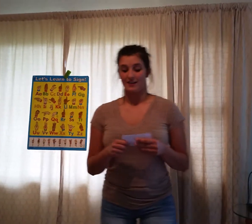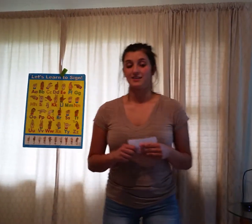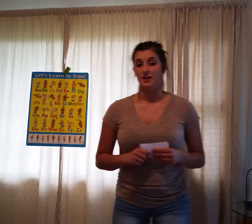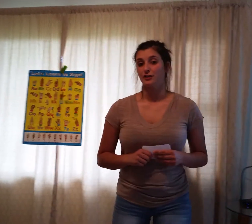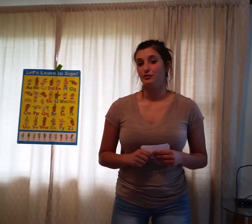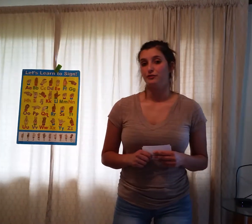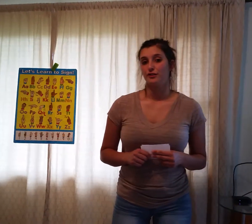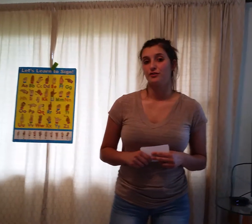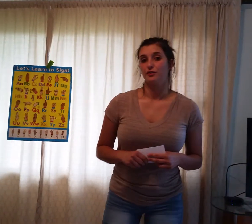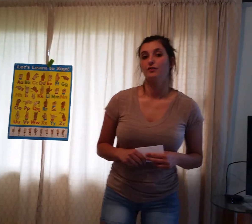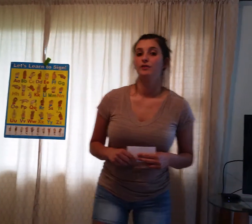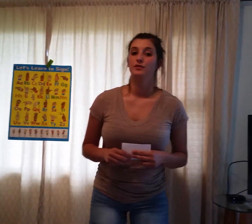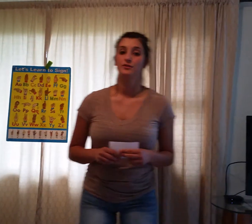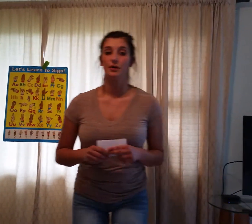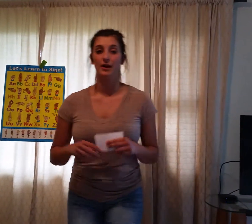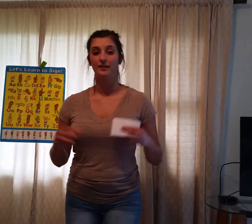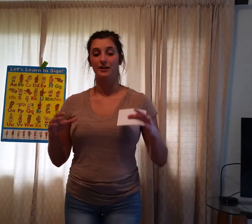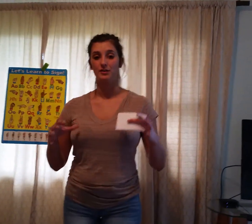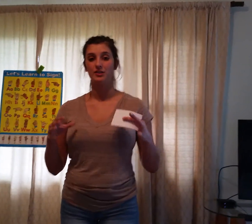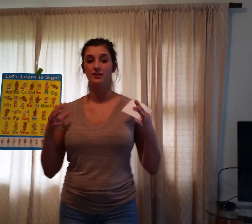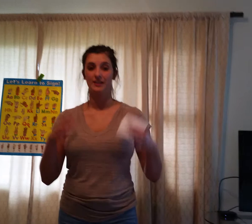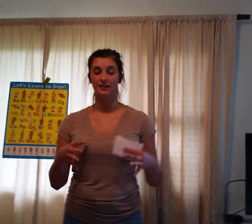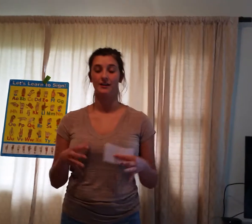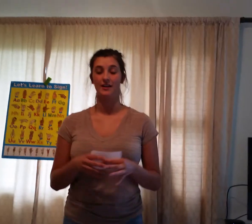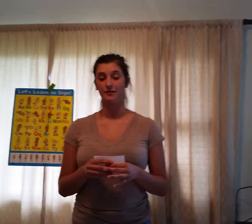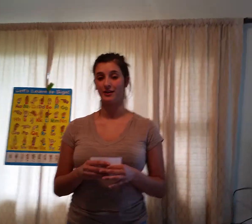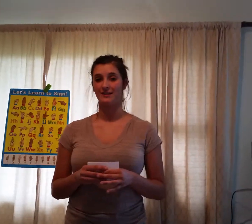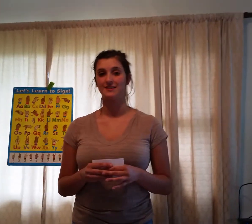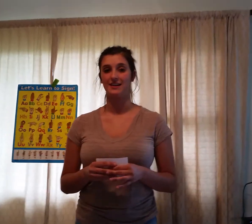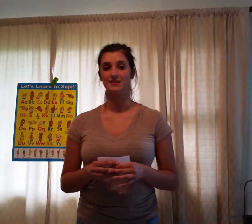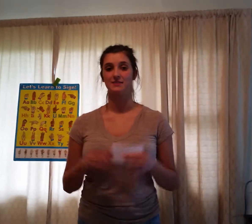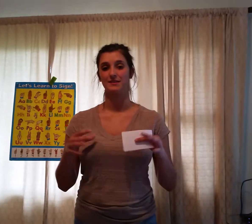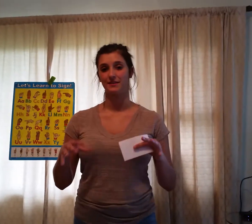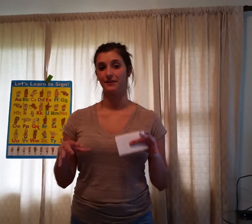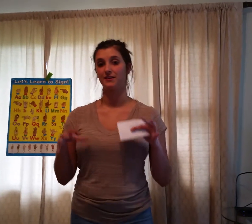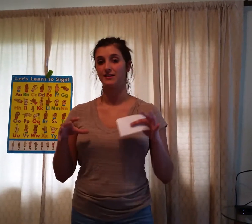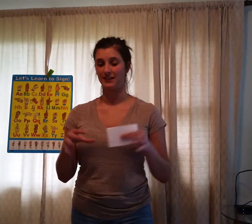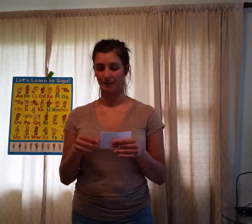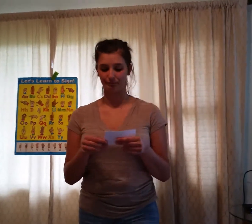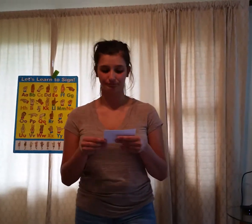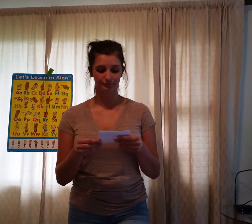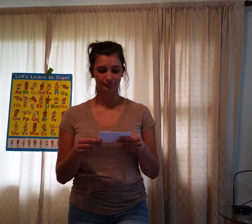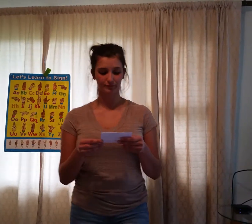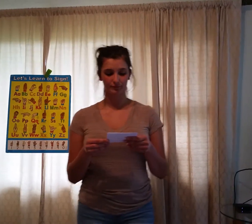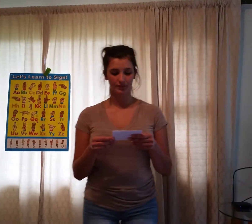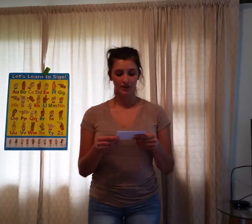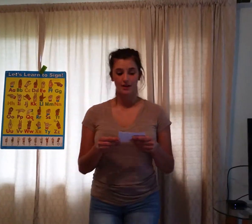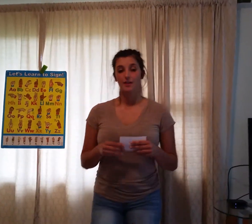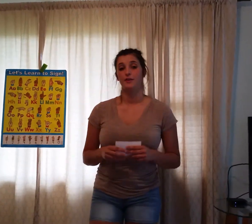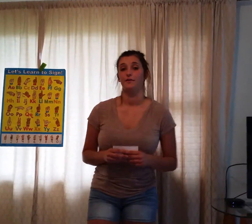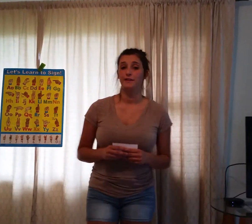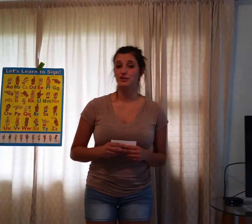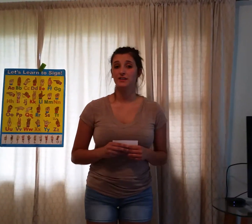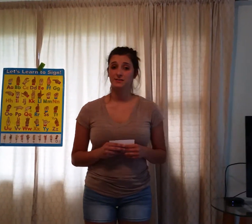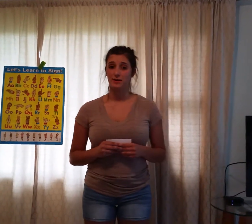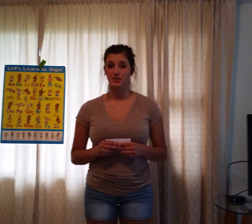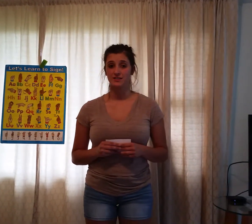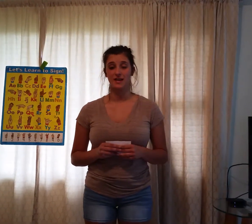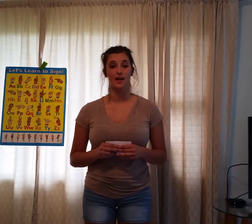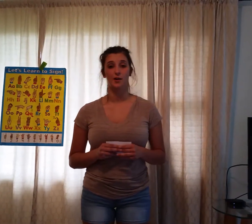is not universal. So our language here in the United States is specific to here. There are facial expressions that help